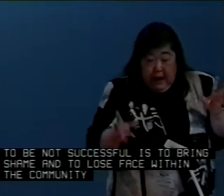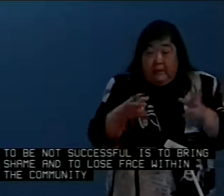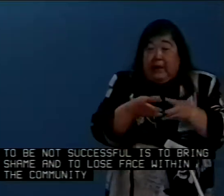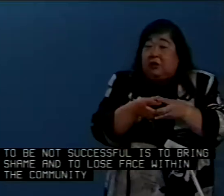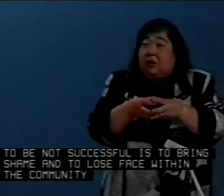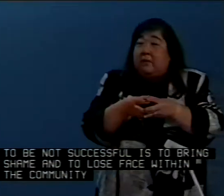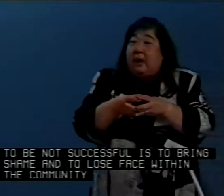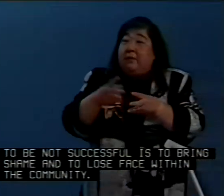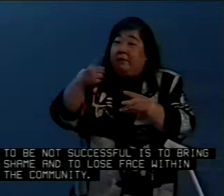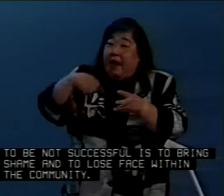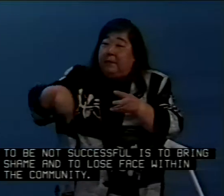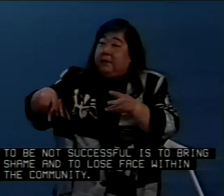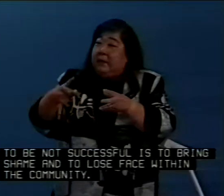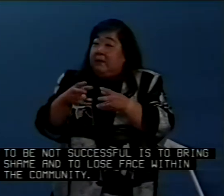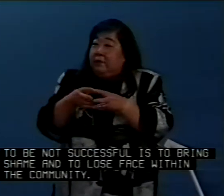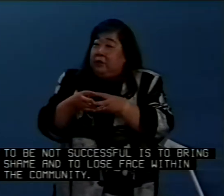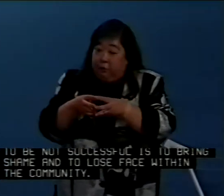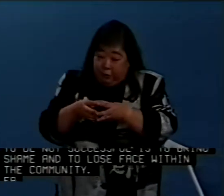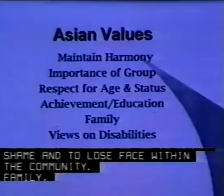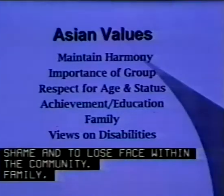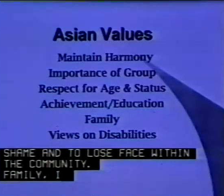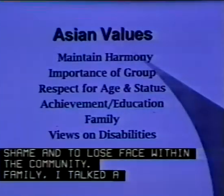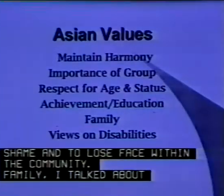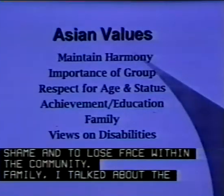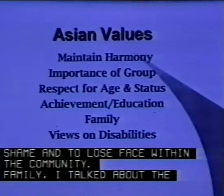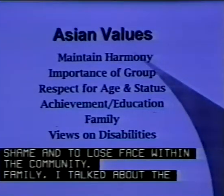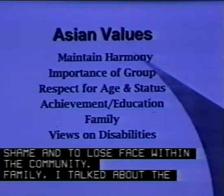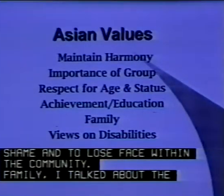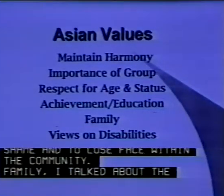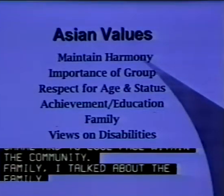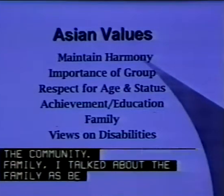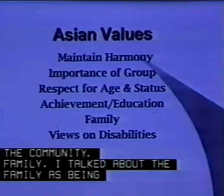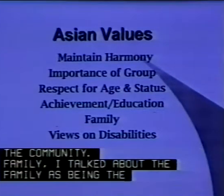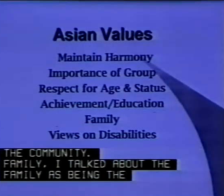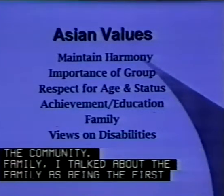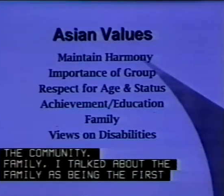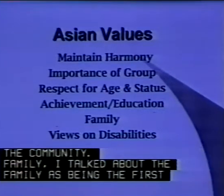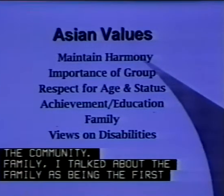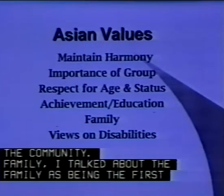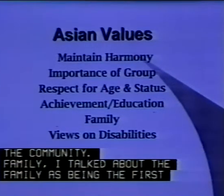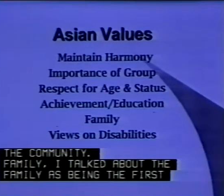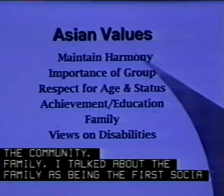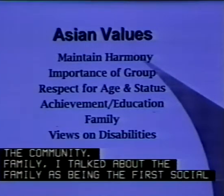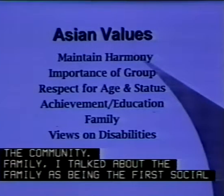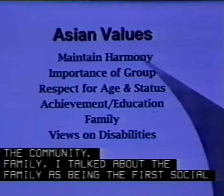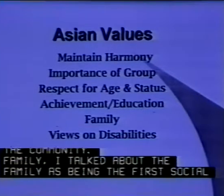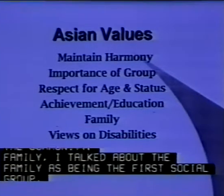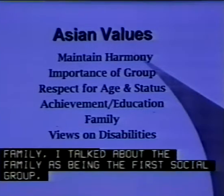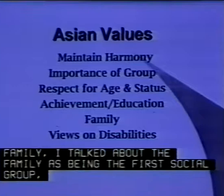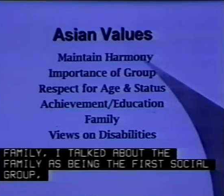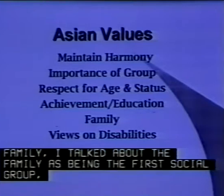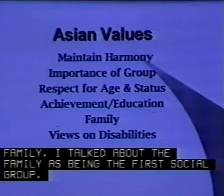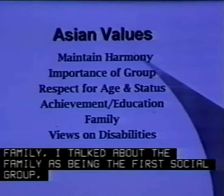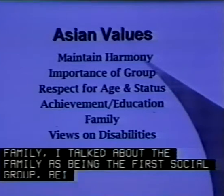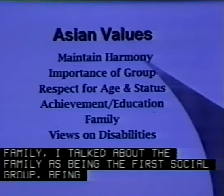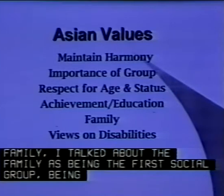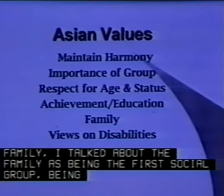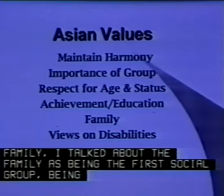Family, I talked about the family as being the first social group, being very cohesive. Children often live with parents until they get married.